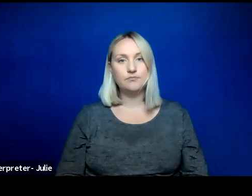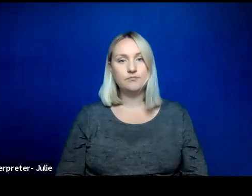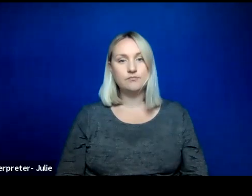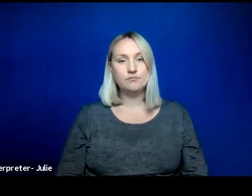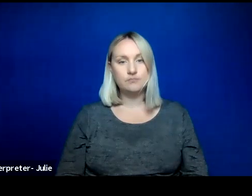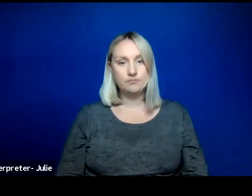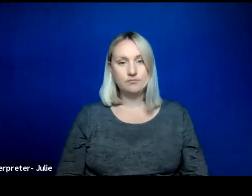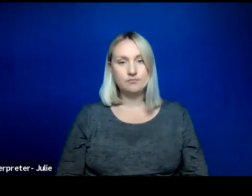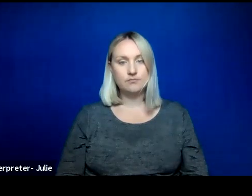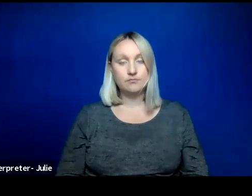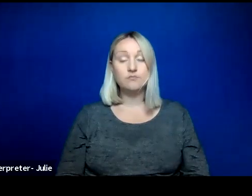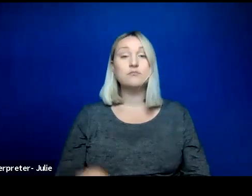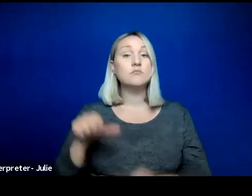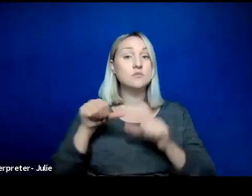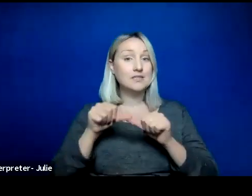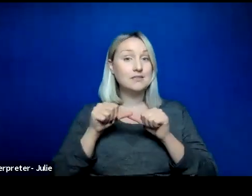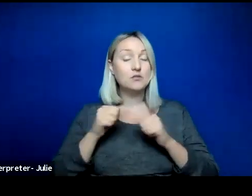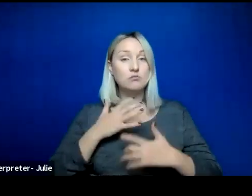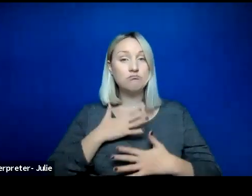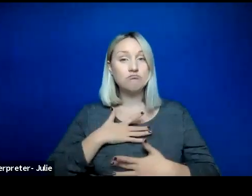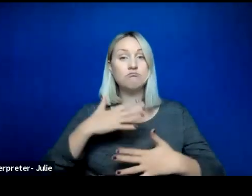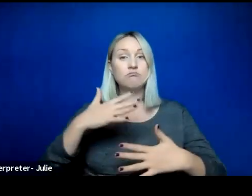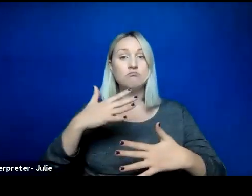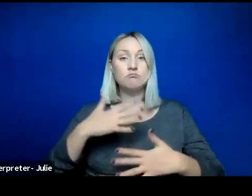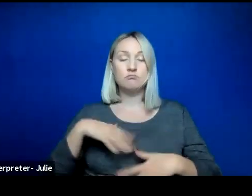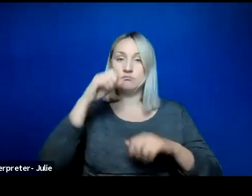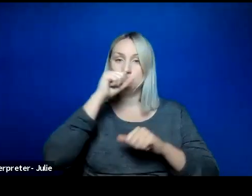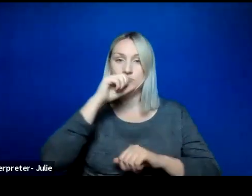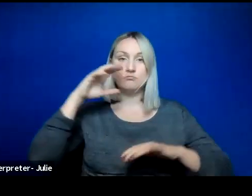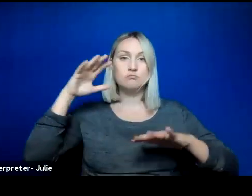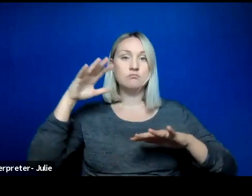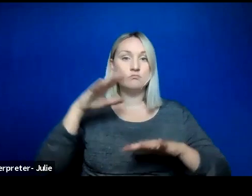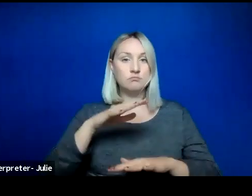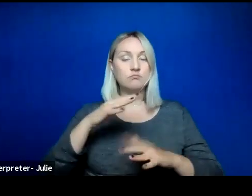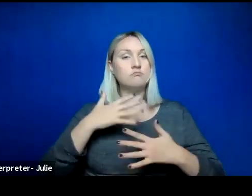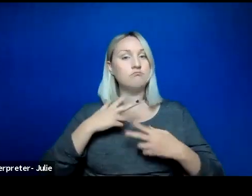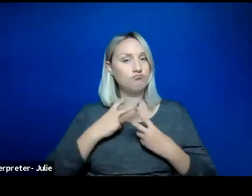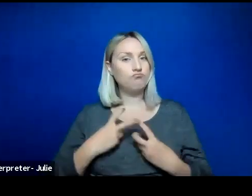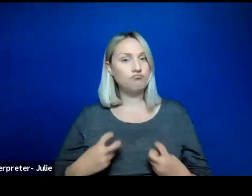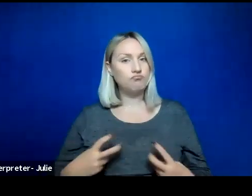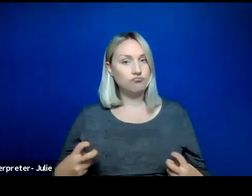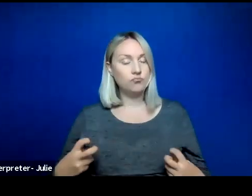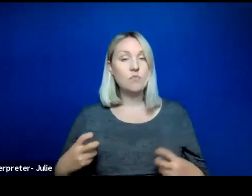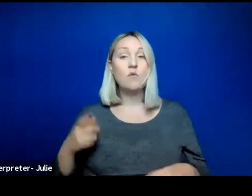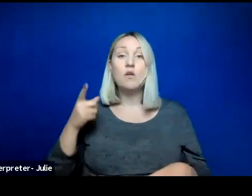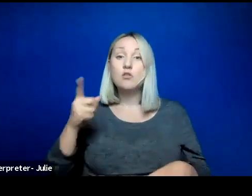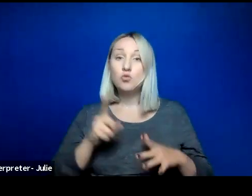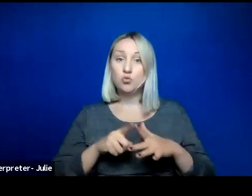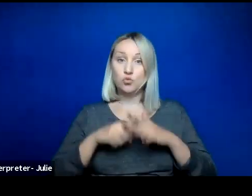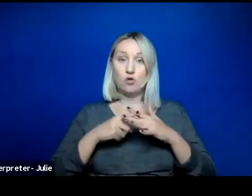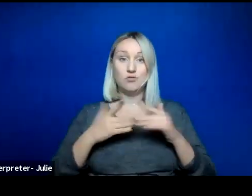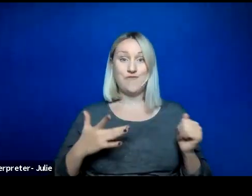And as you continue this pattern of noticing your breath, you begin to